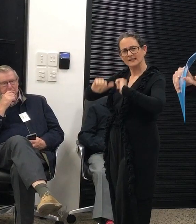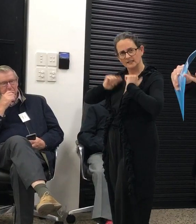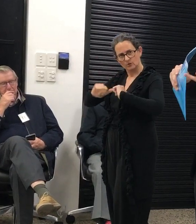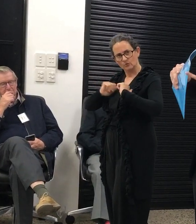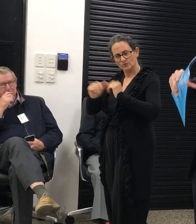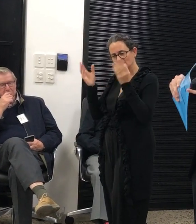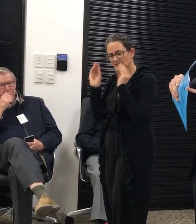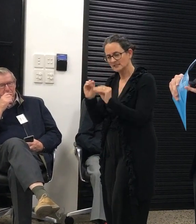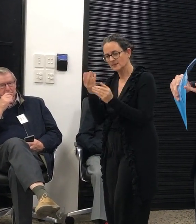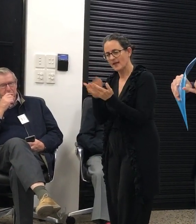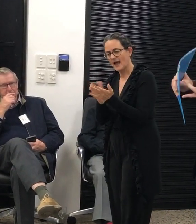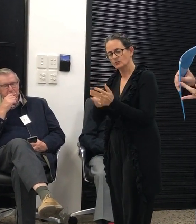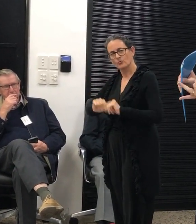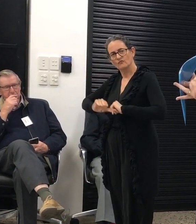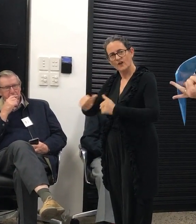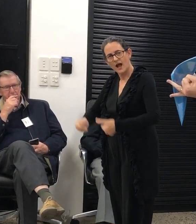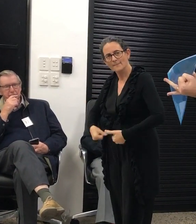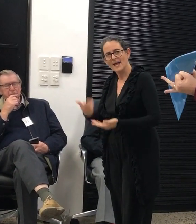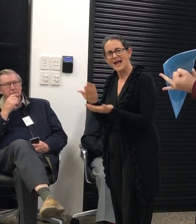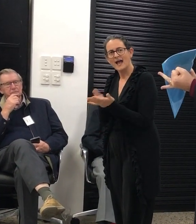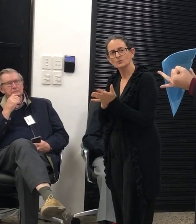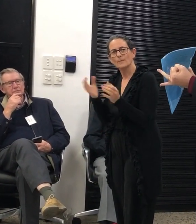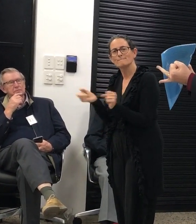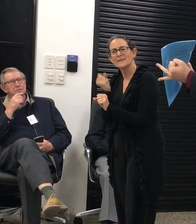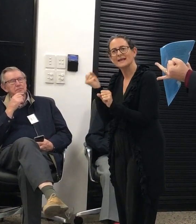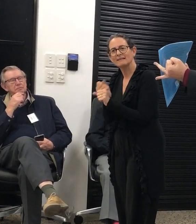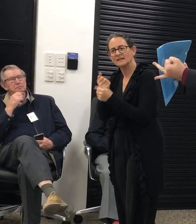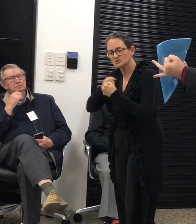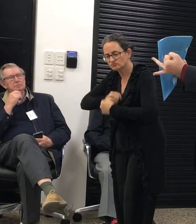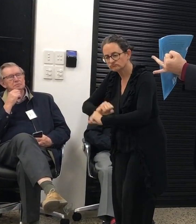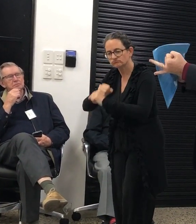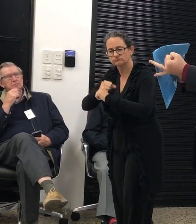and to make things. We can